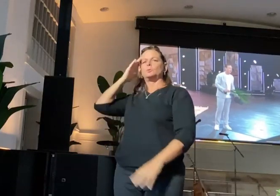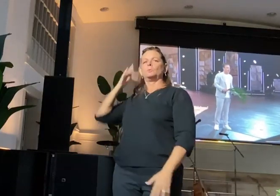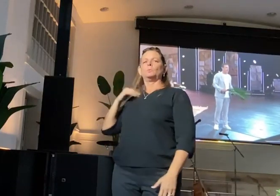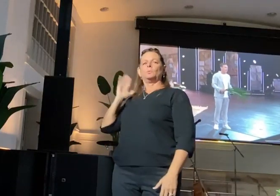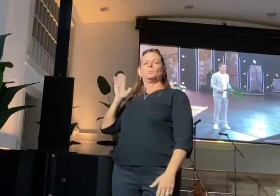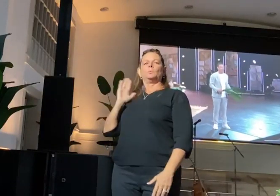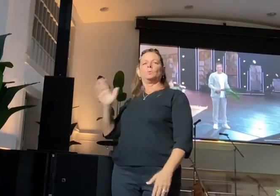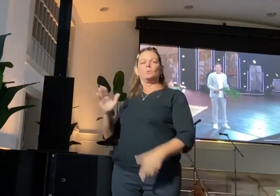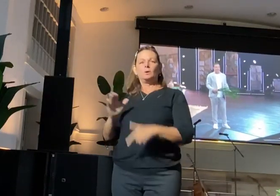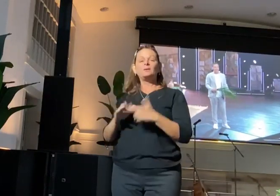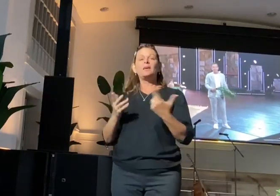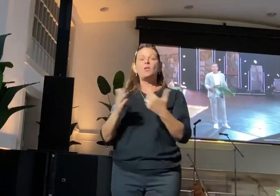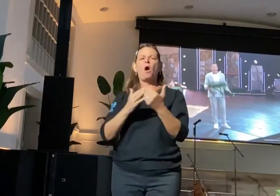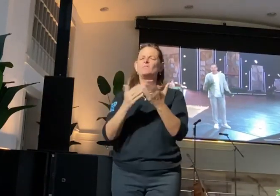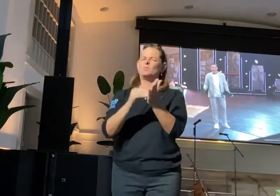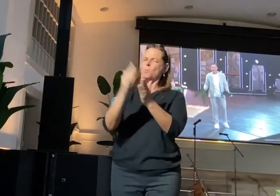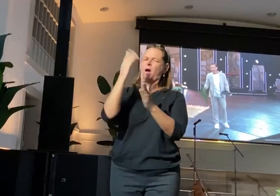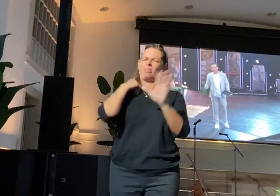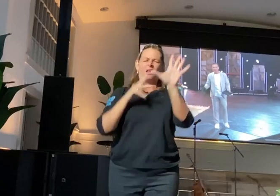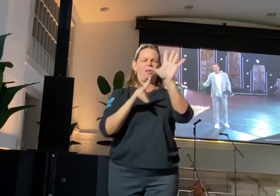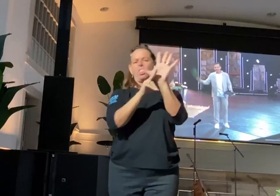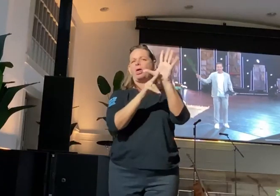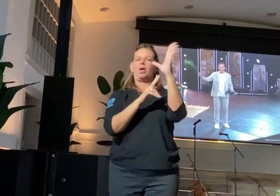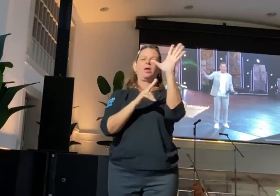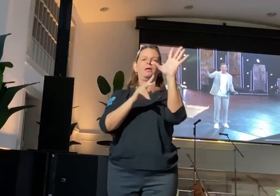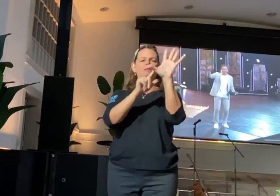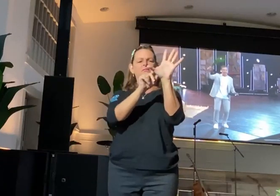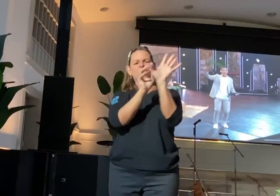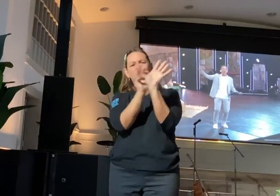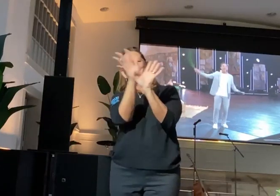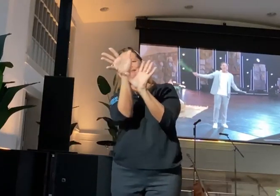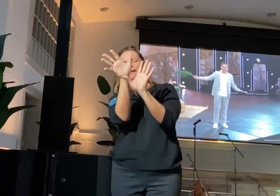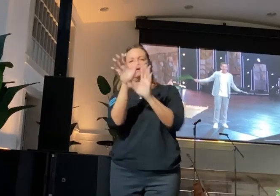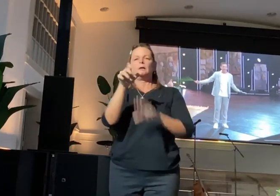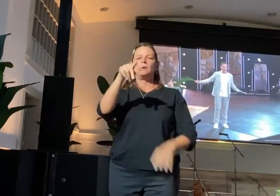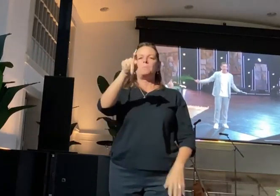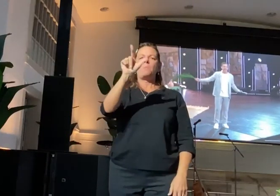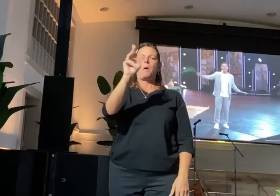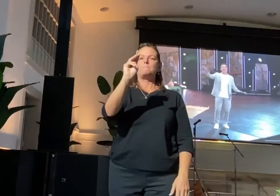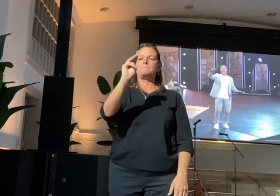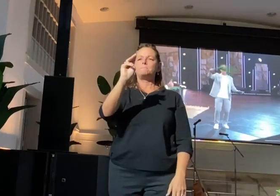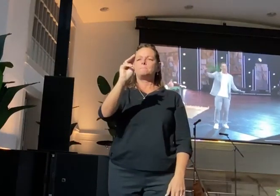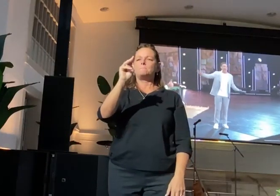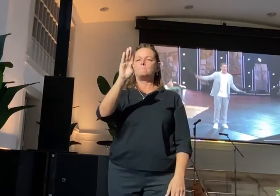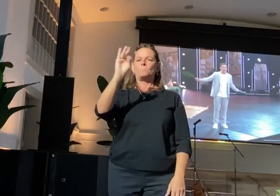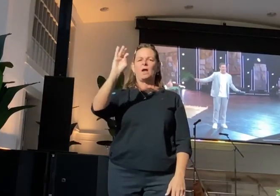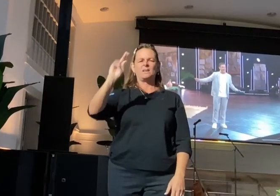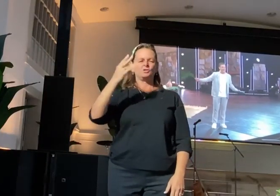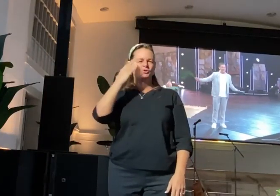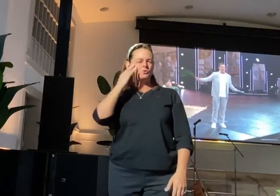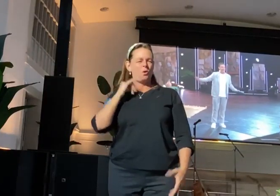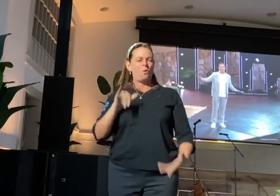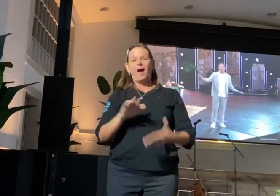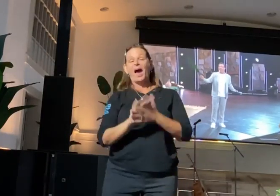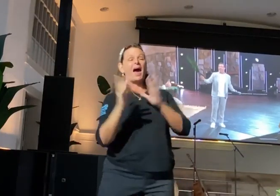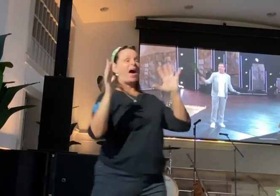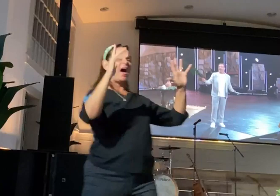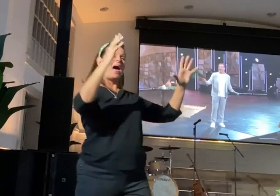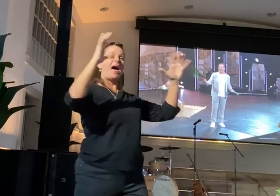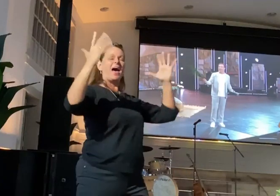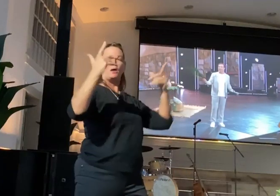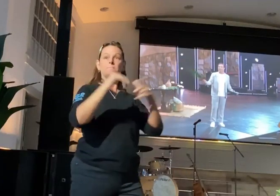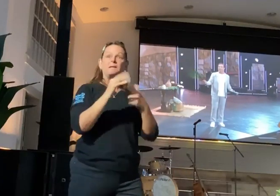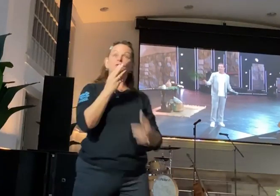a conquering hero or king would come back in after victory. He'd say, "Well, we're saved, right? Hosanna, right?" That